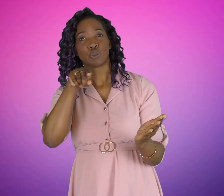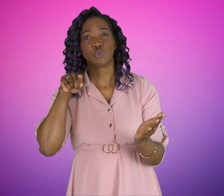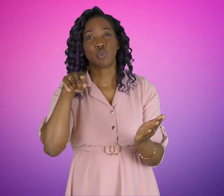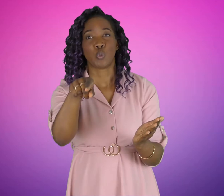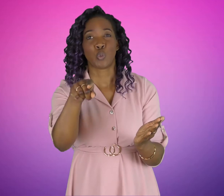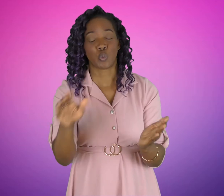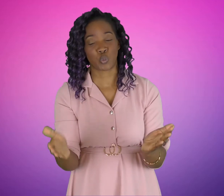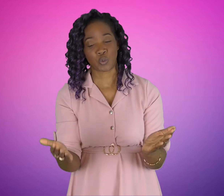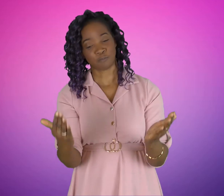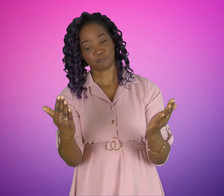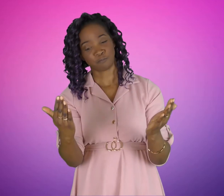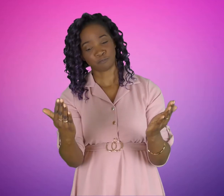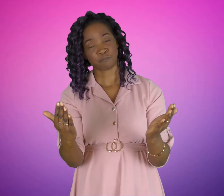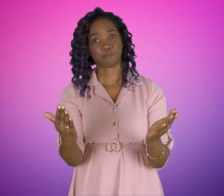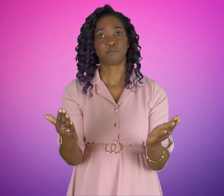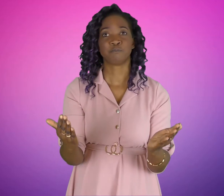up. I look at you.